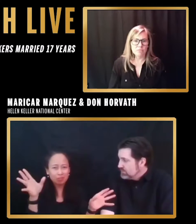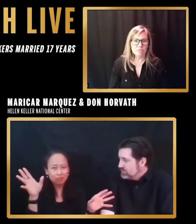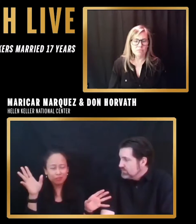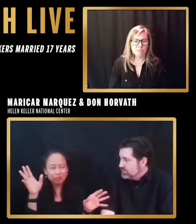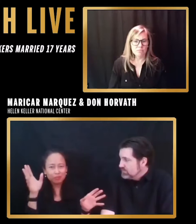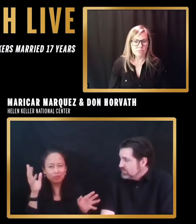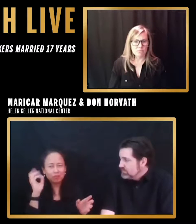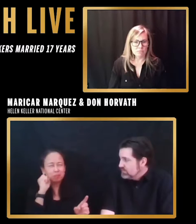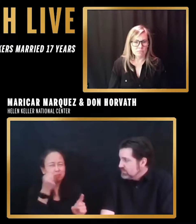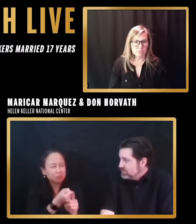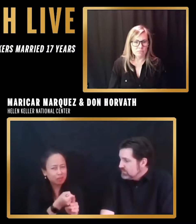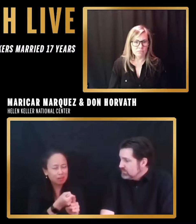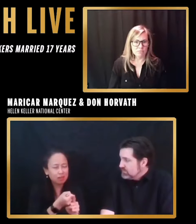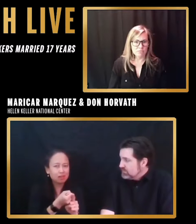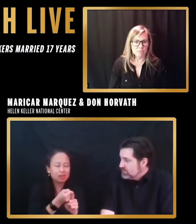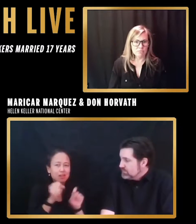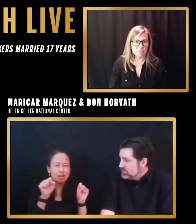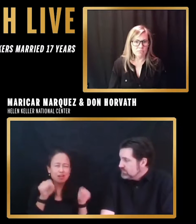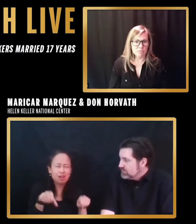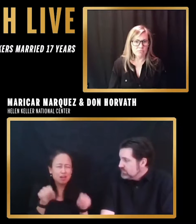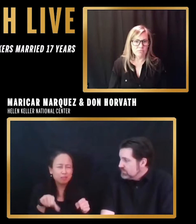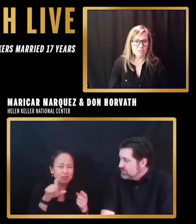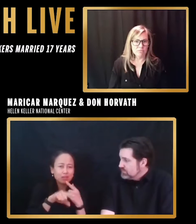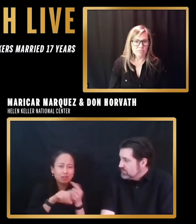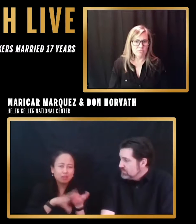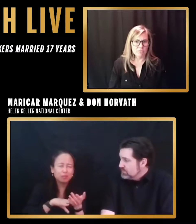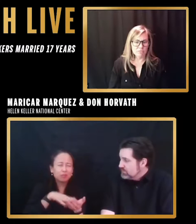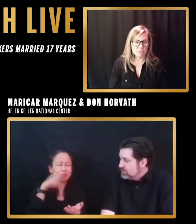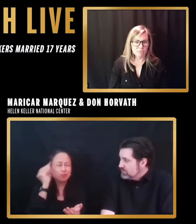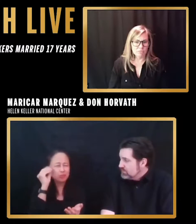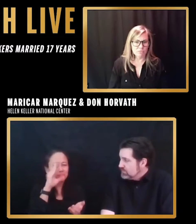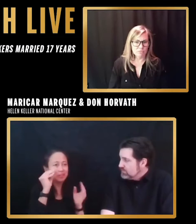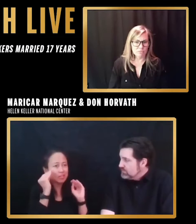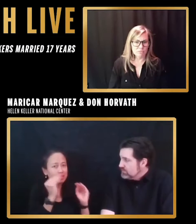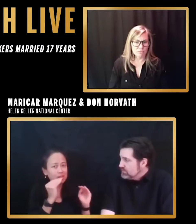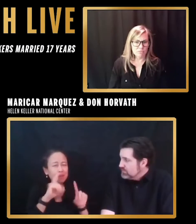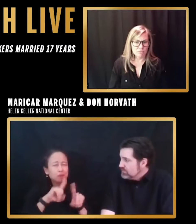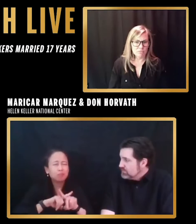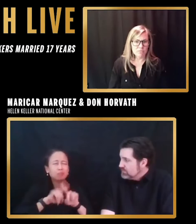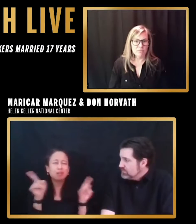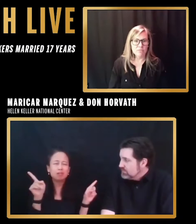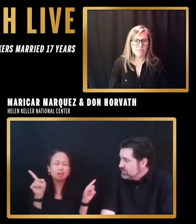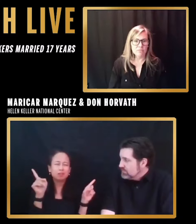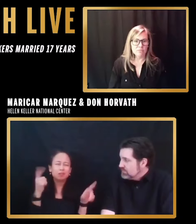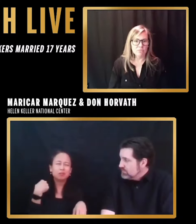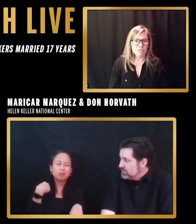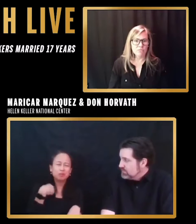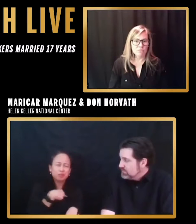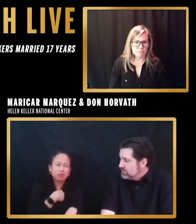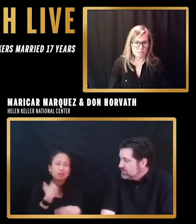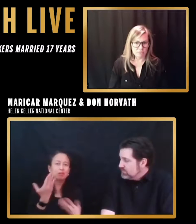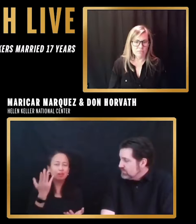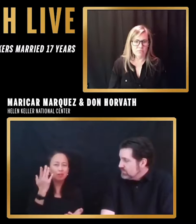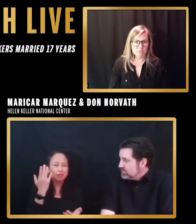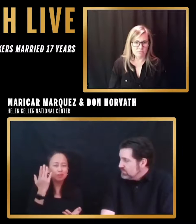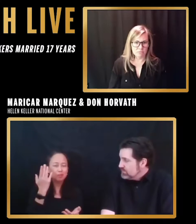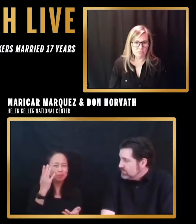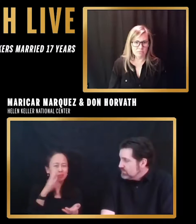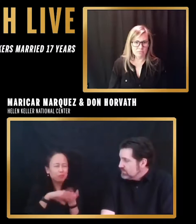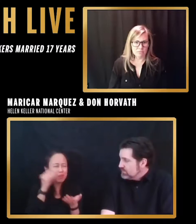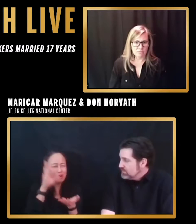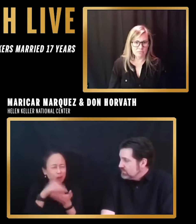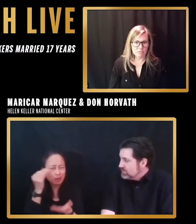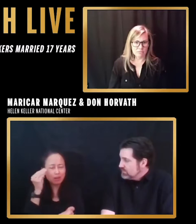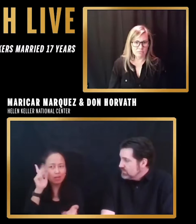something on virtually. And now with COVID-19 has really impacted our ability to teach